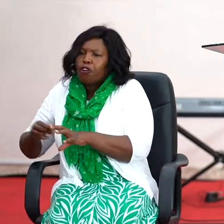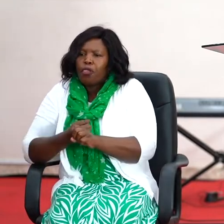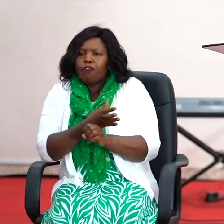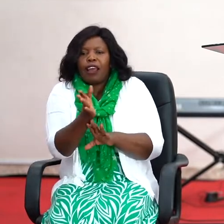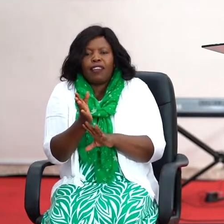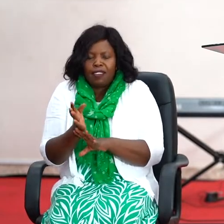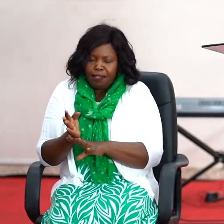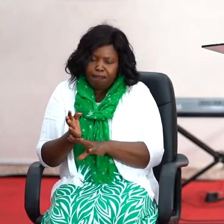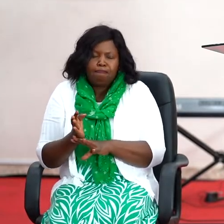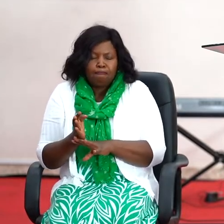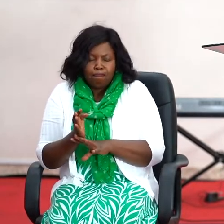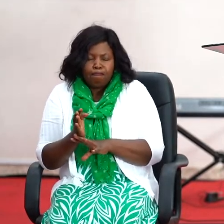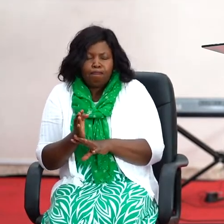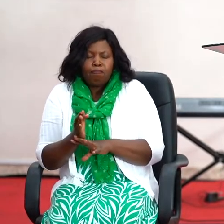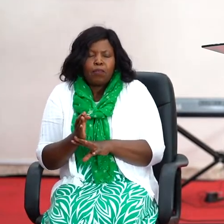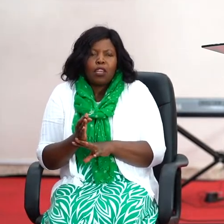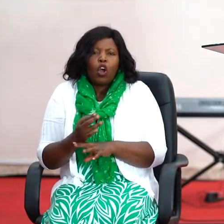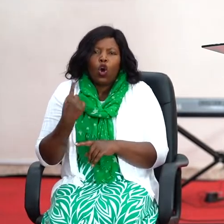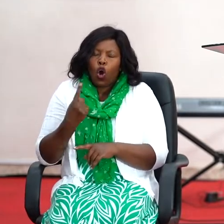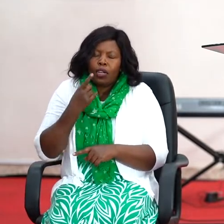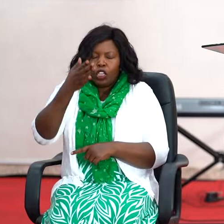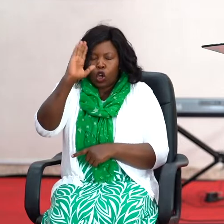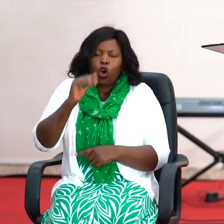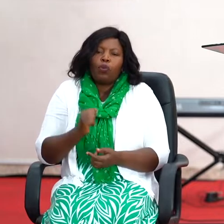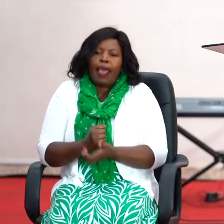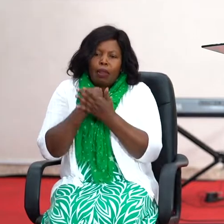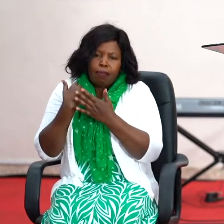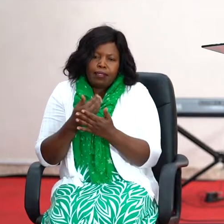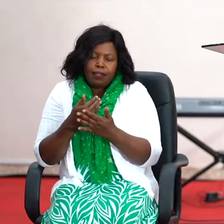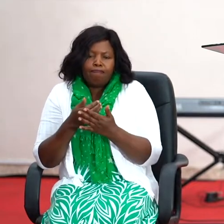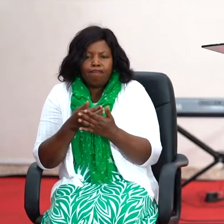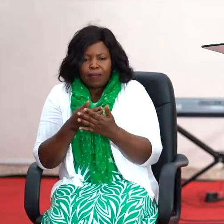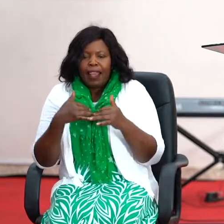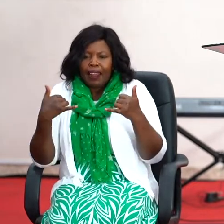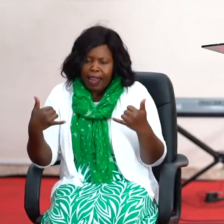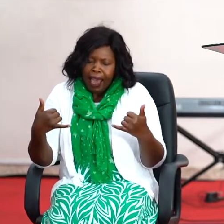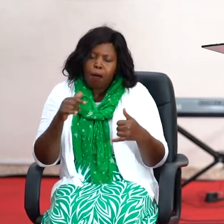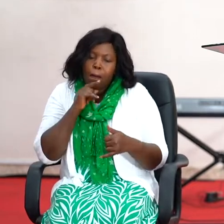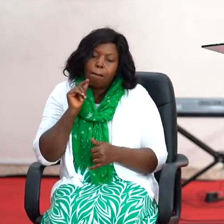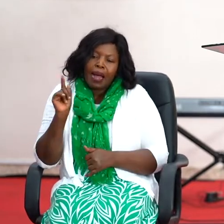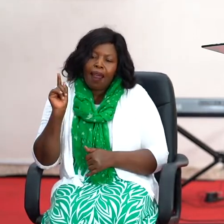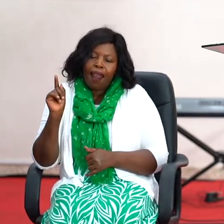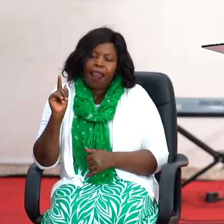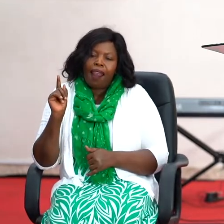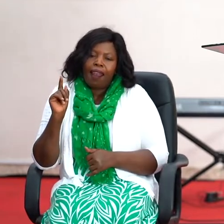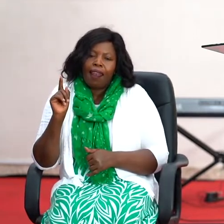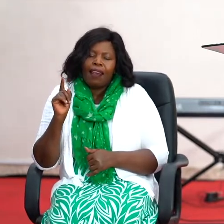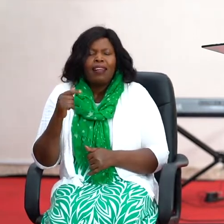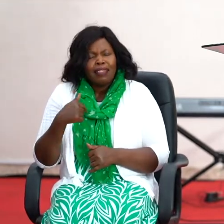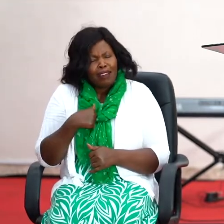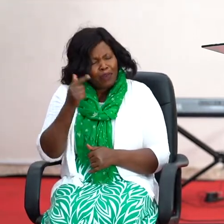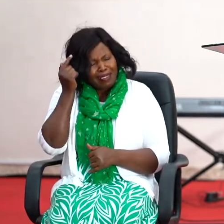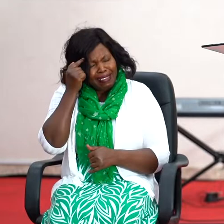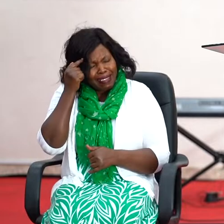coronavirus will come from God ultimately. And so this man, he was